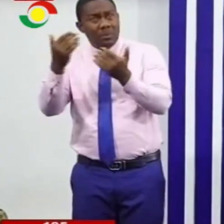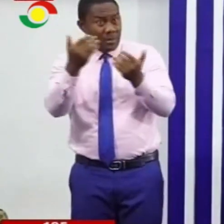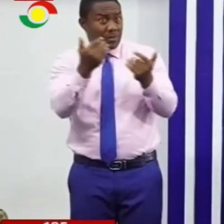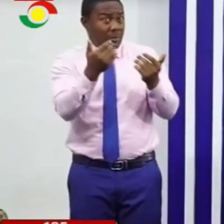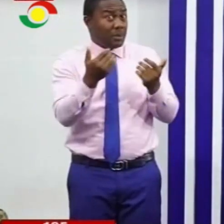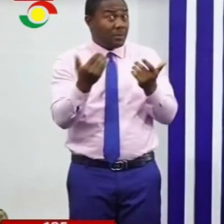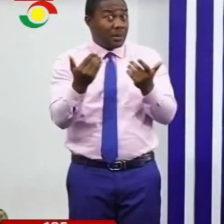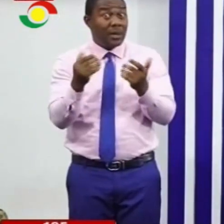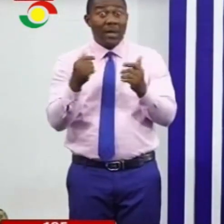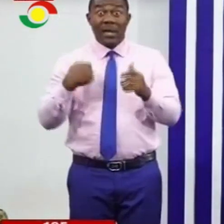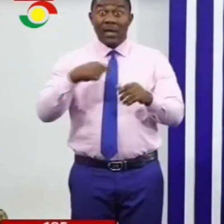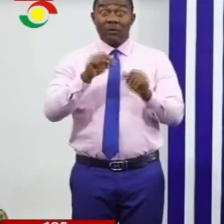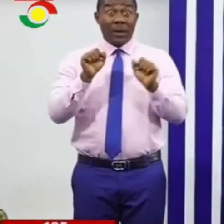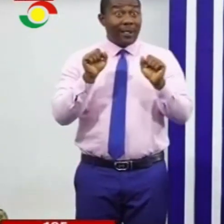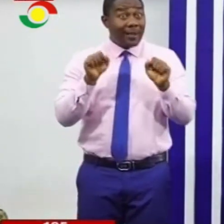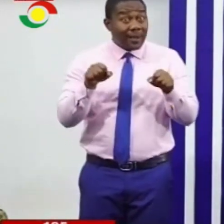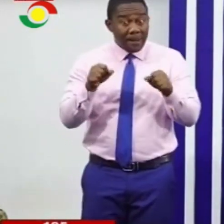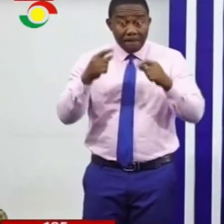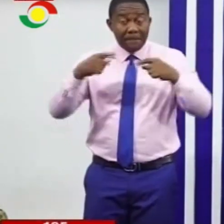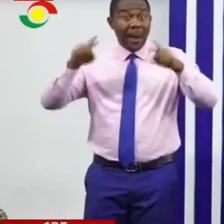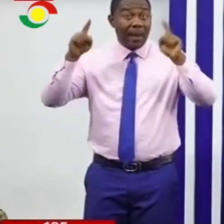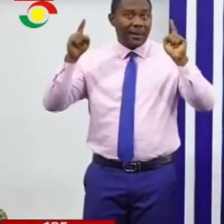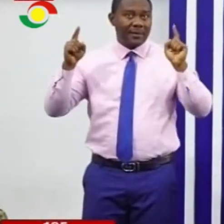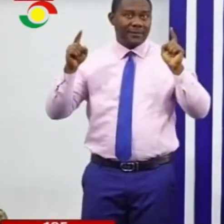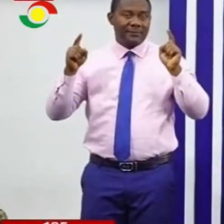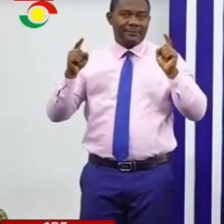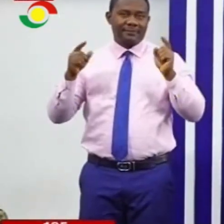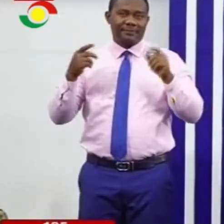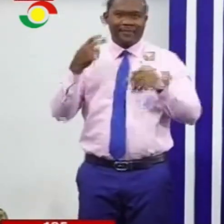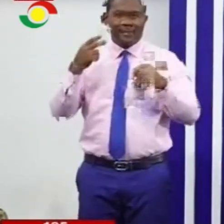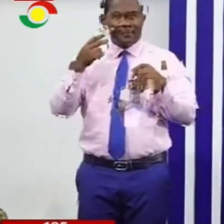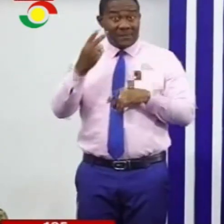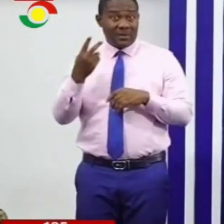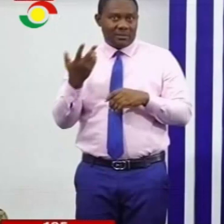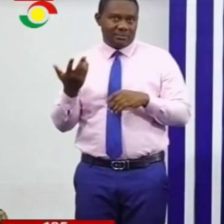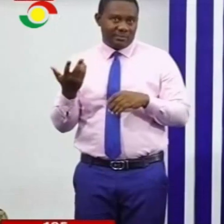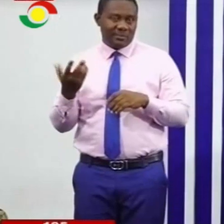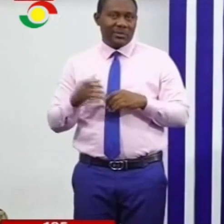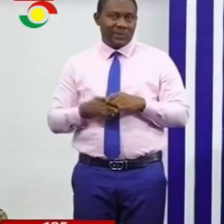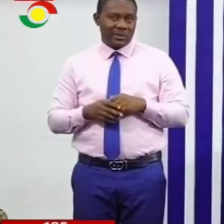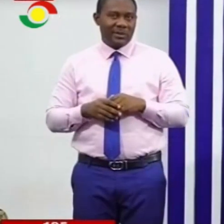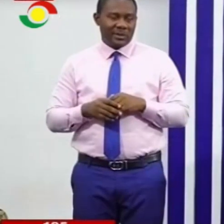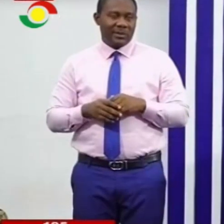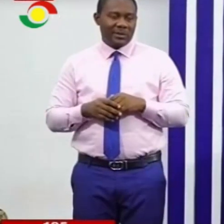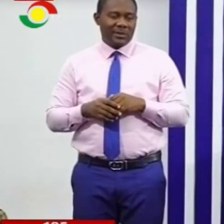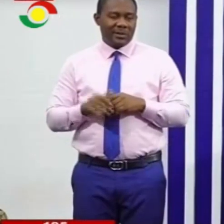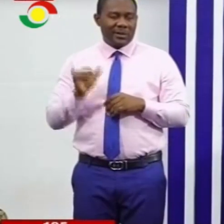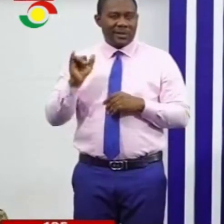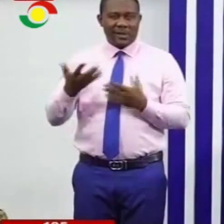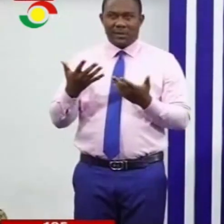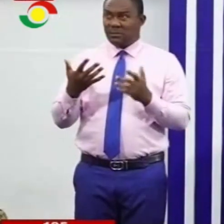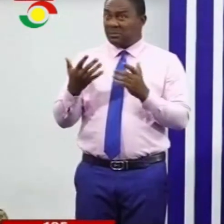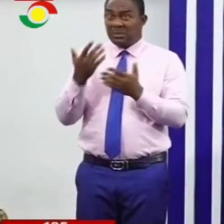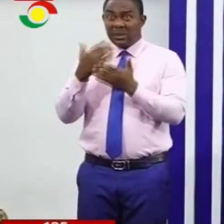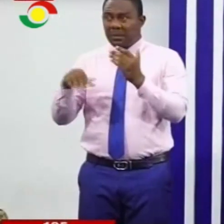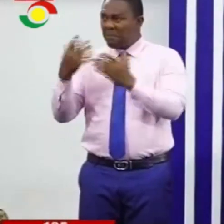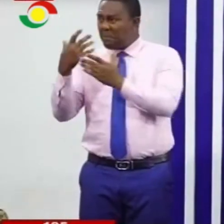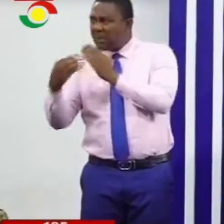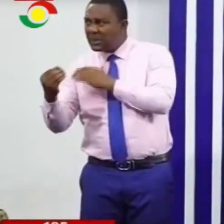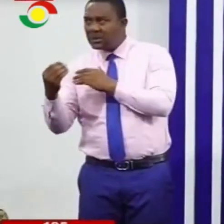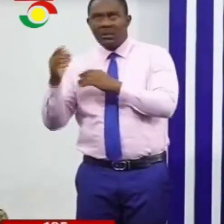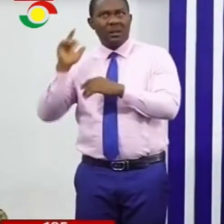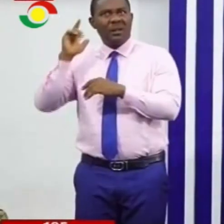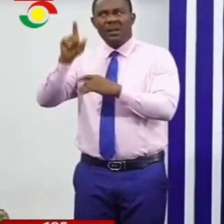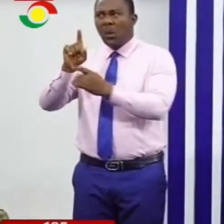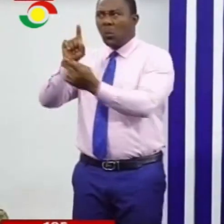to do this exercise successfully, the chain that we want to break will get broken and we'll have no